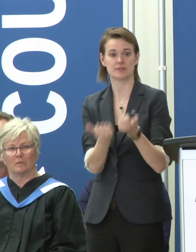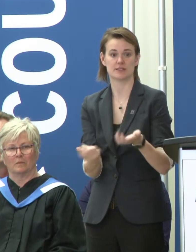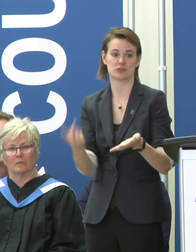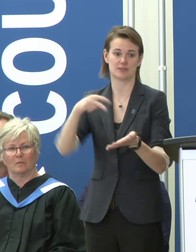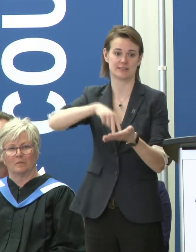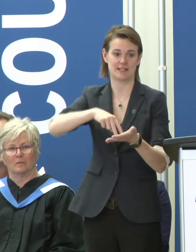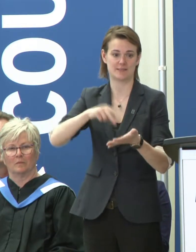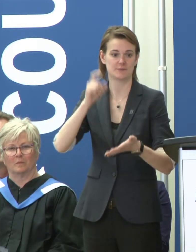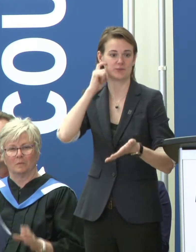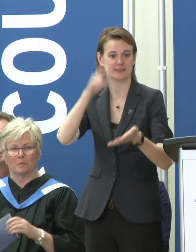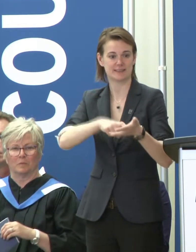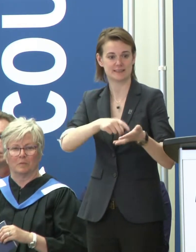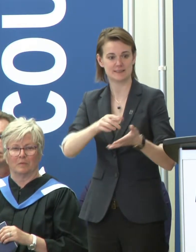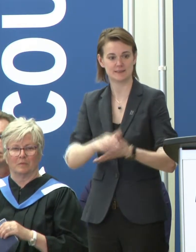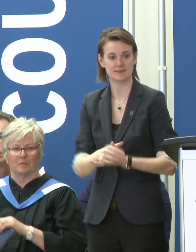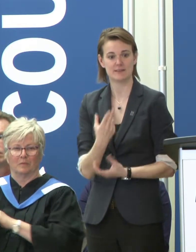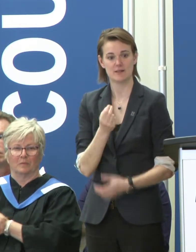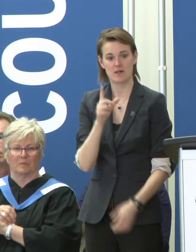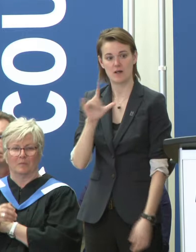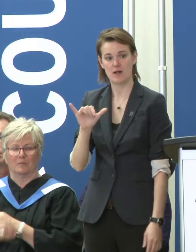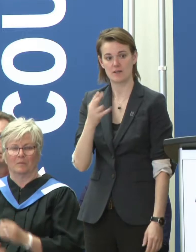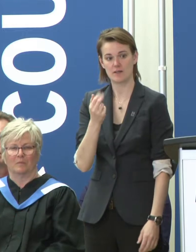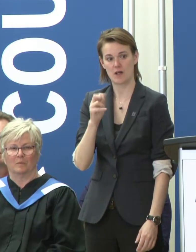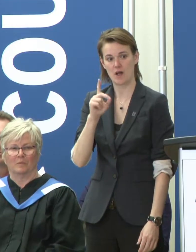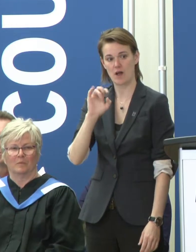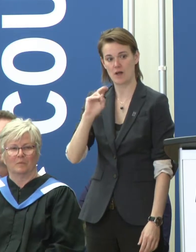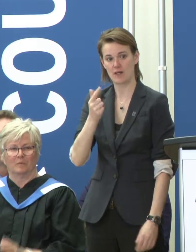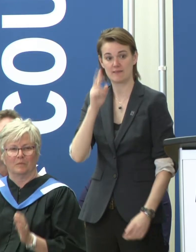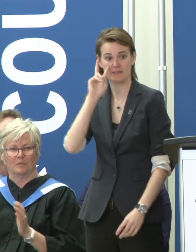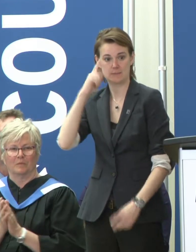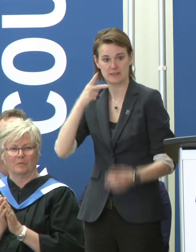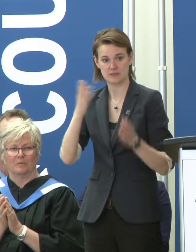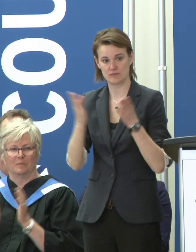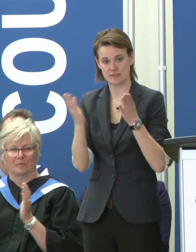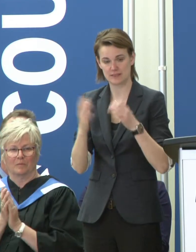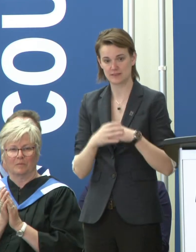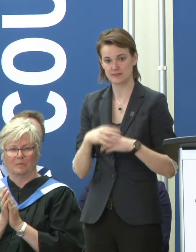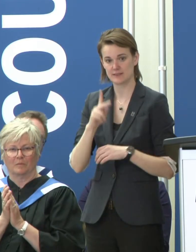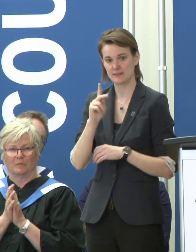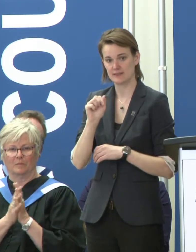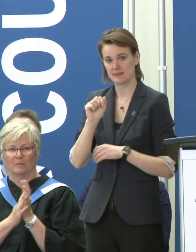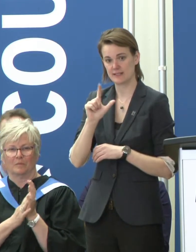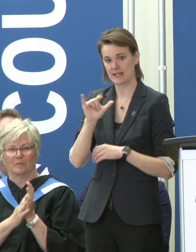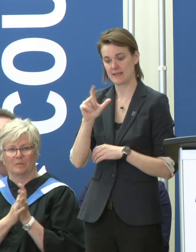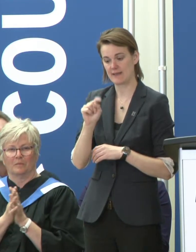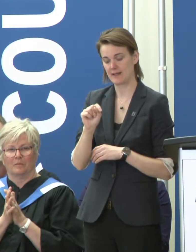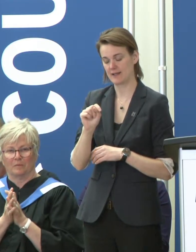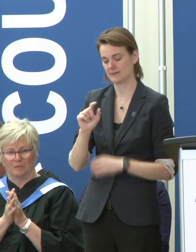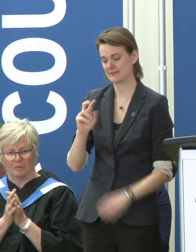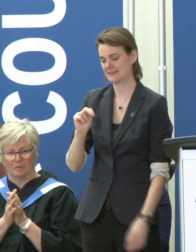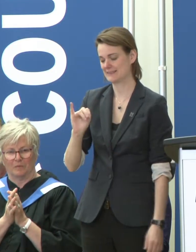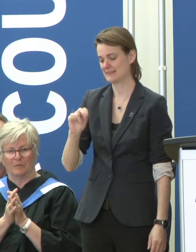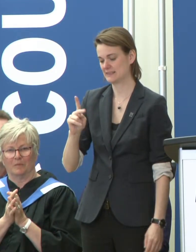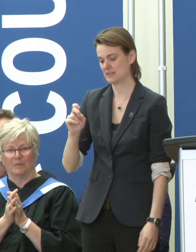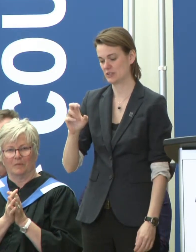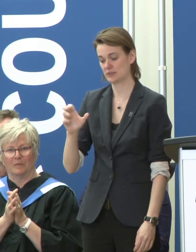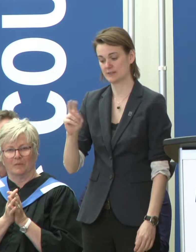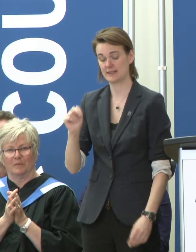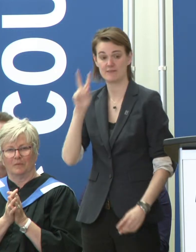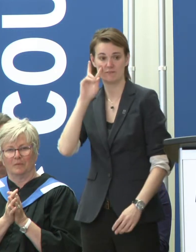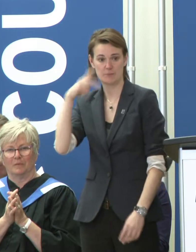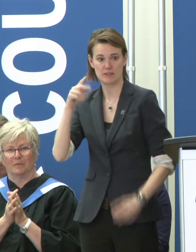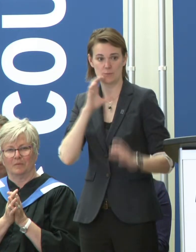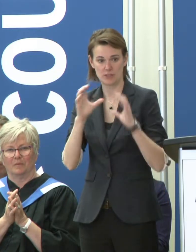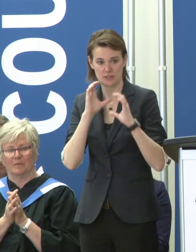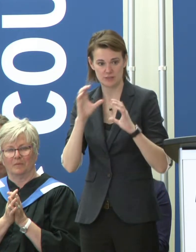and be acknowledged. Holly Harding, VP Services, Kayla Nickerson, VP Communications, and